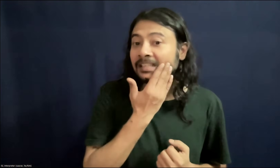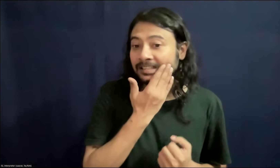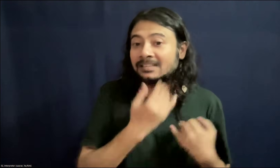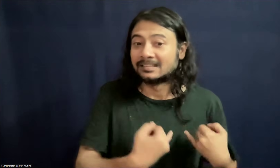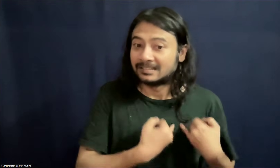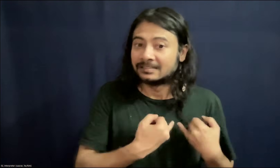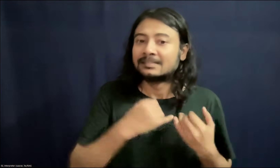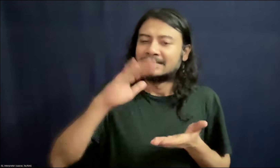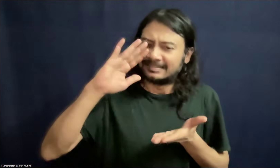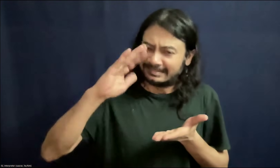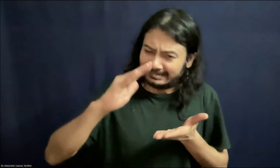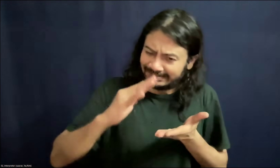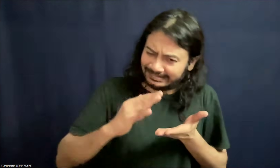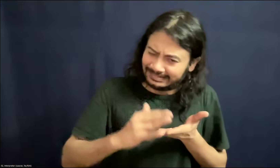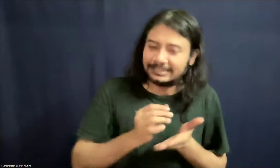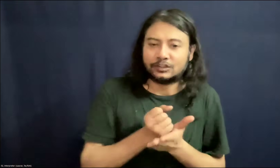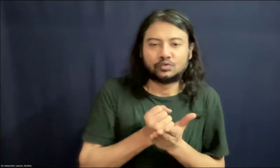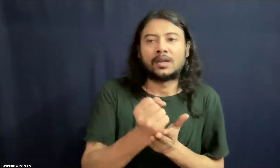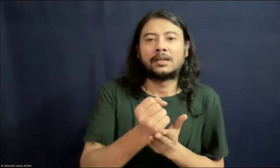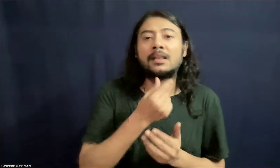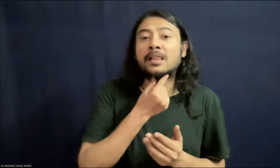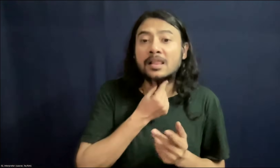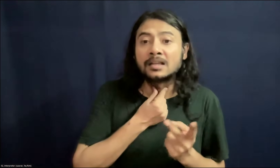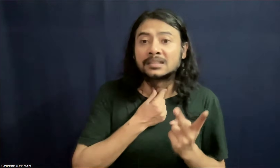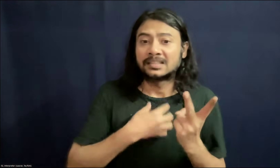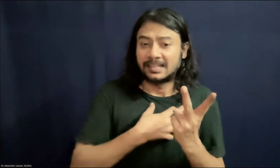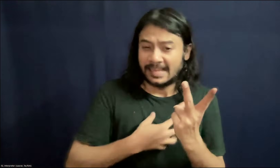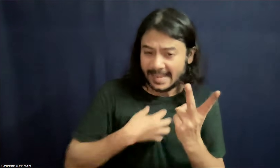bad qualities like lust, greed, envy, anger,